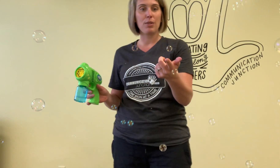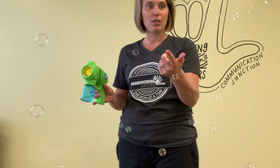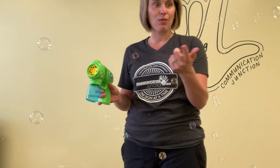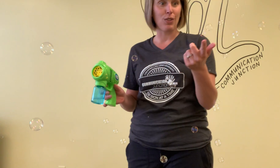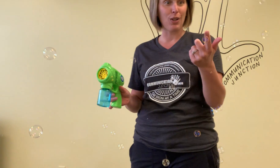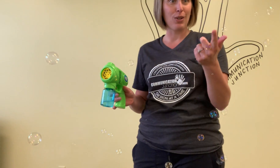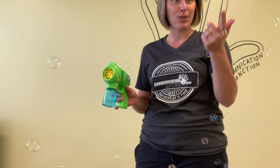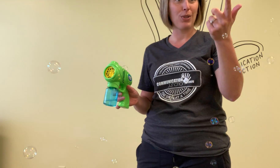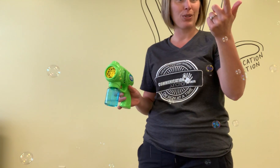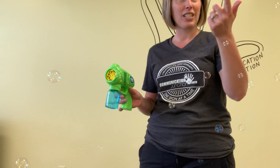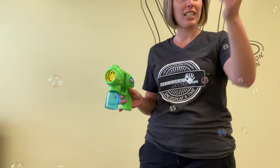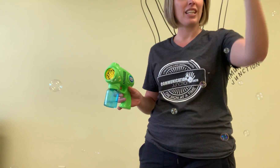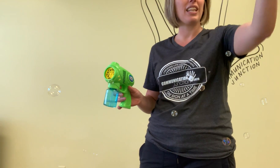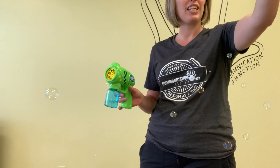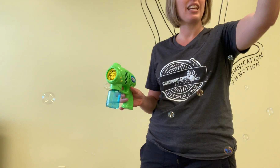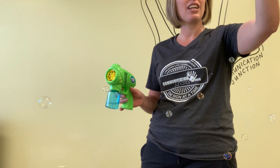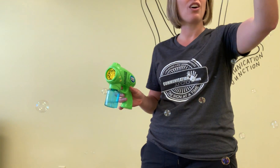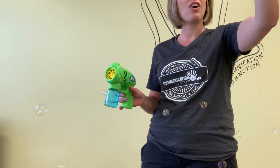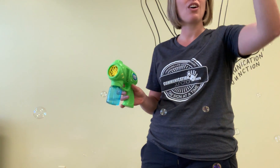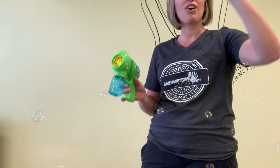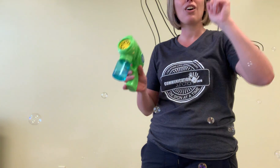Bubbles floating all